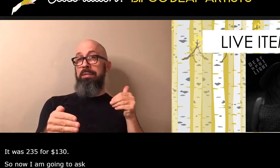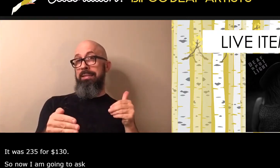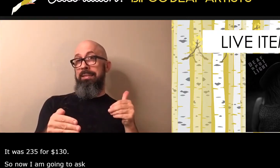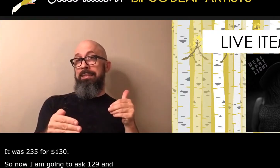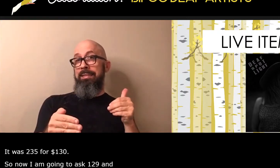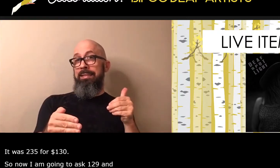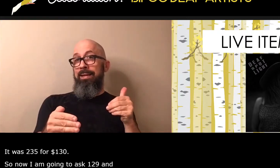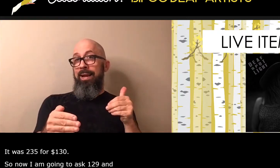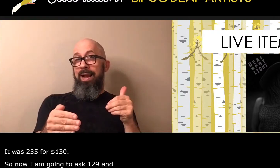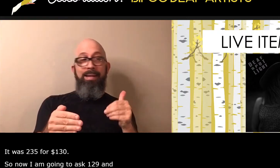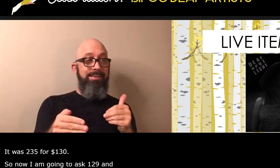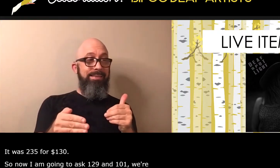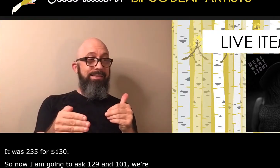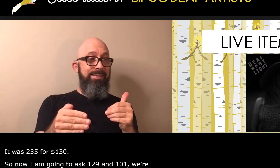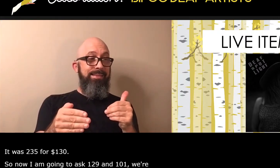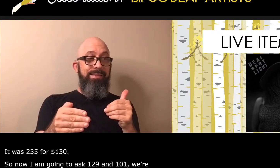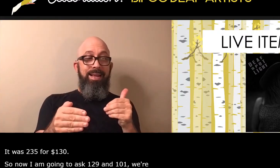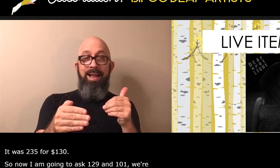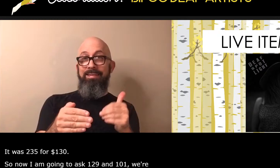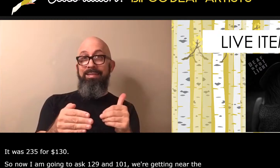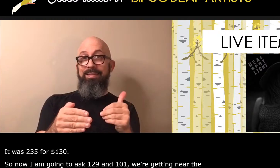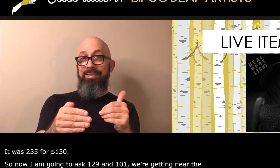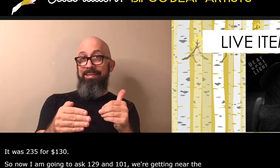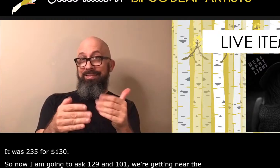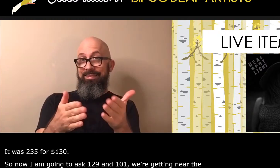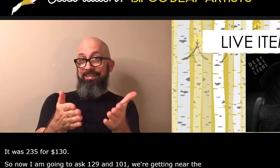We're getting near the second call.